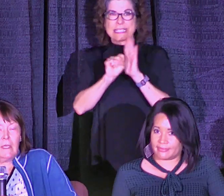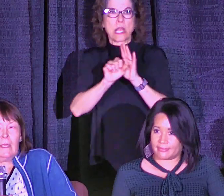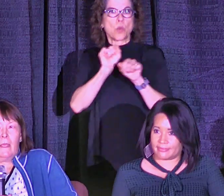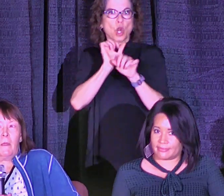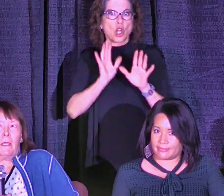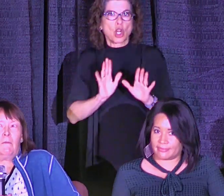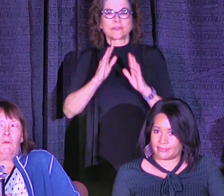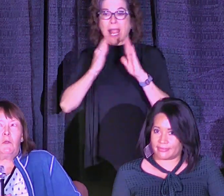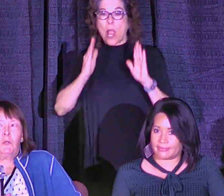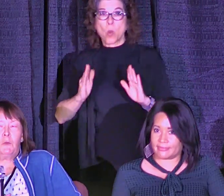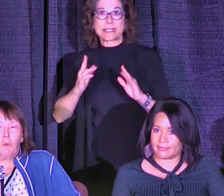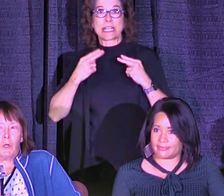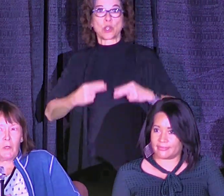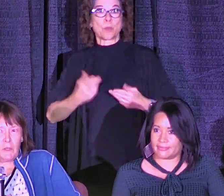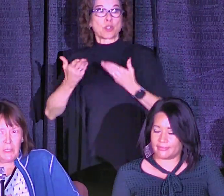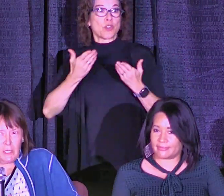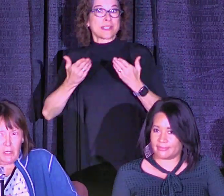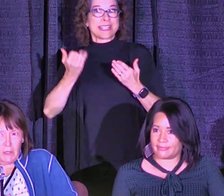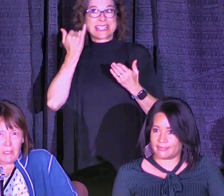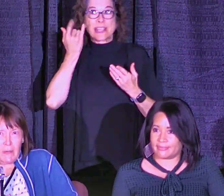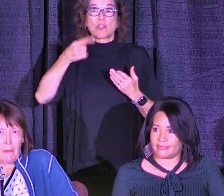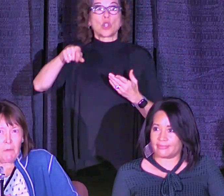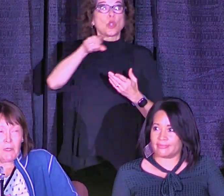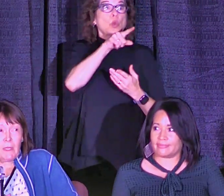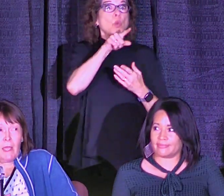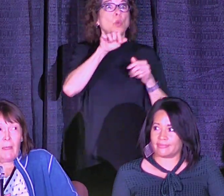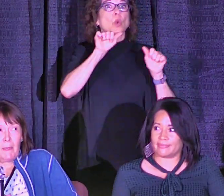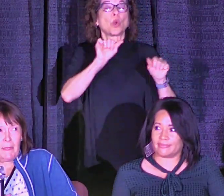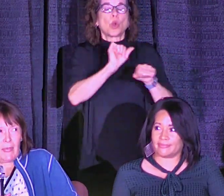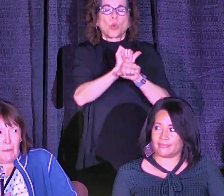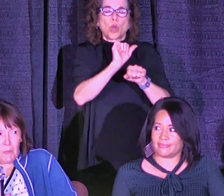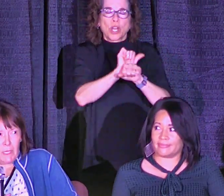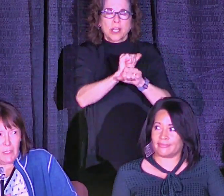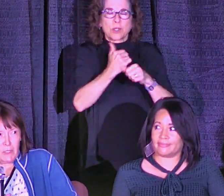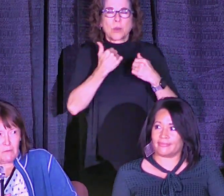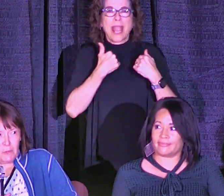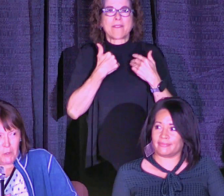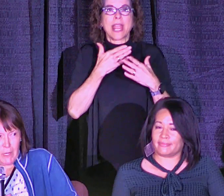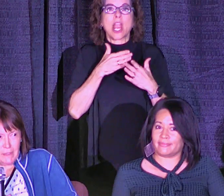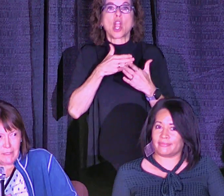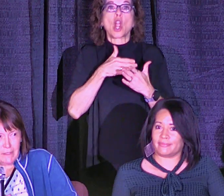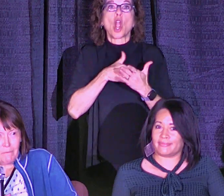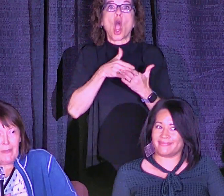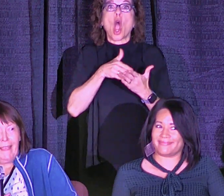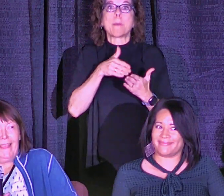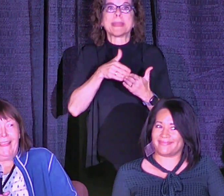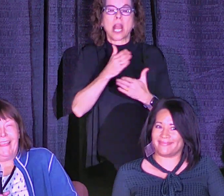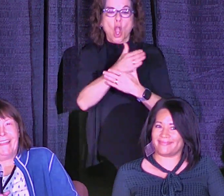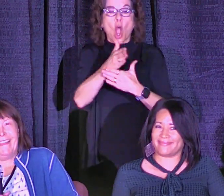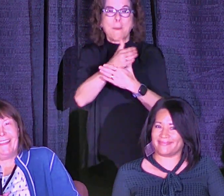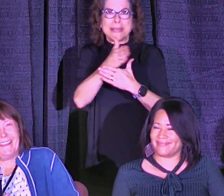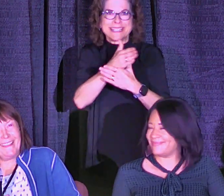Services, if you could work this year to come up with a common application for grants.